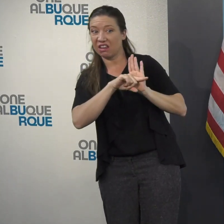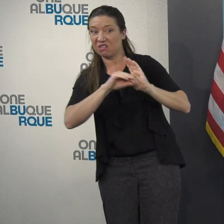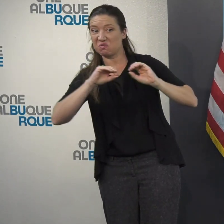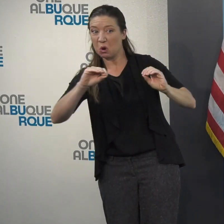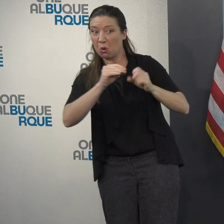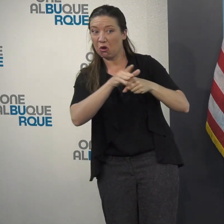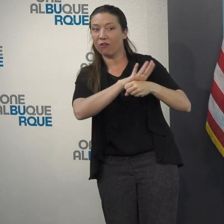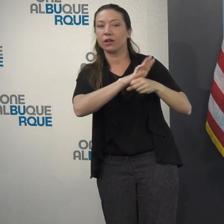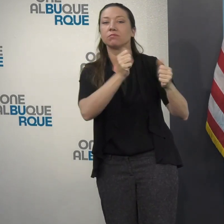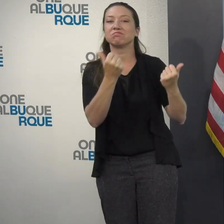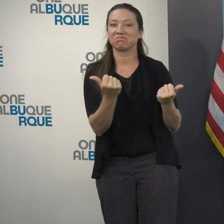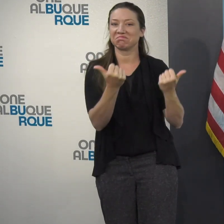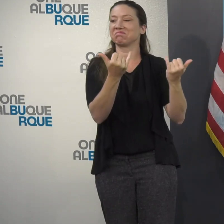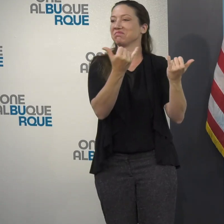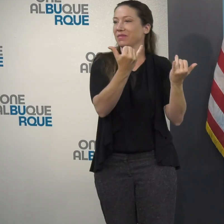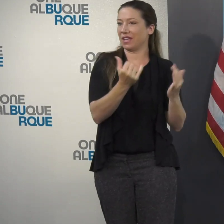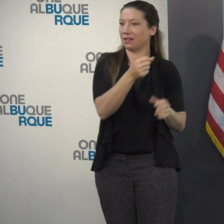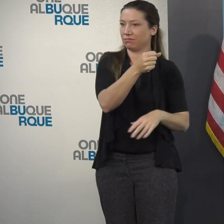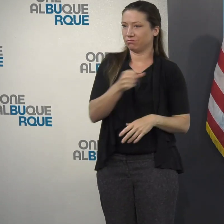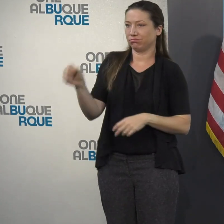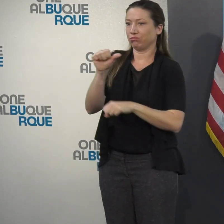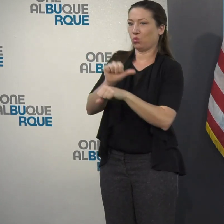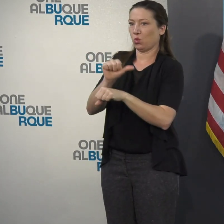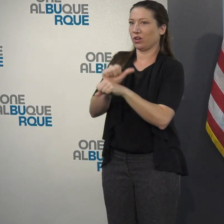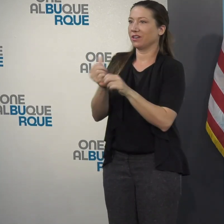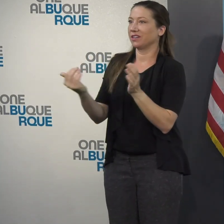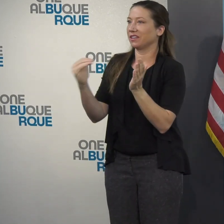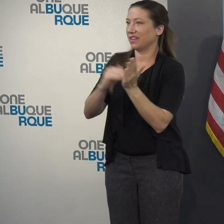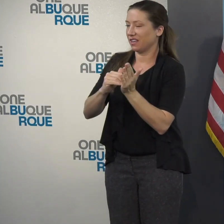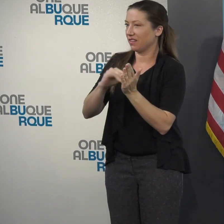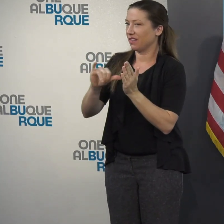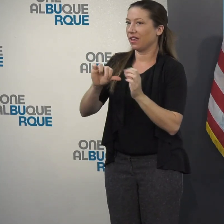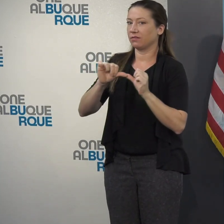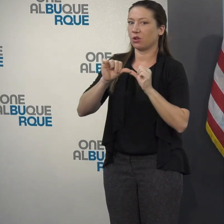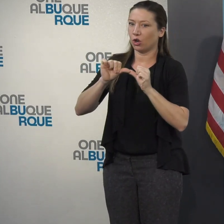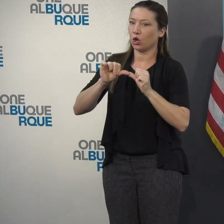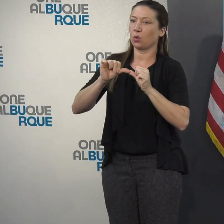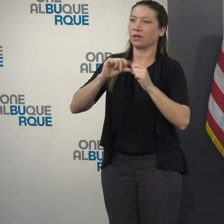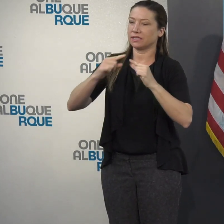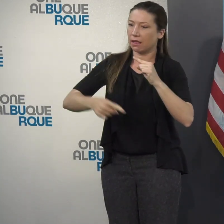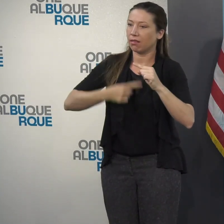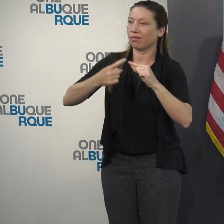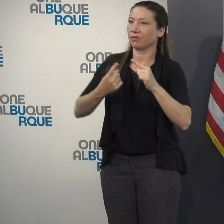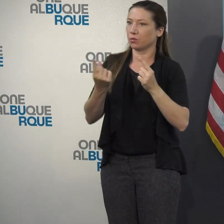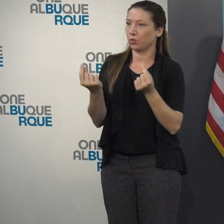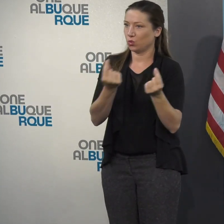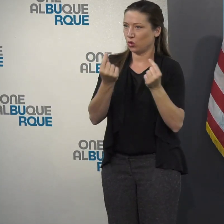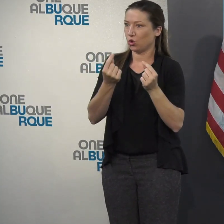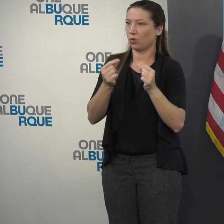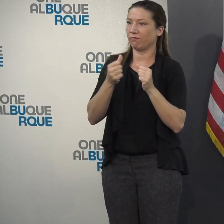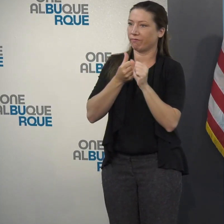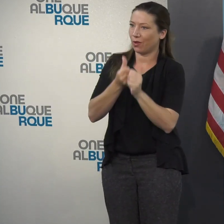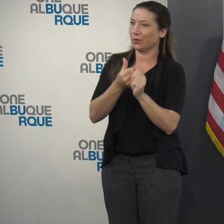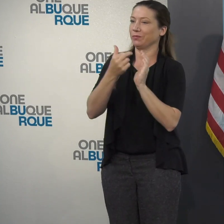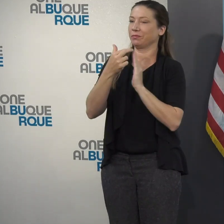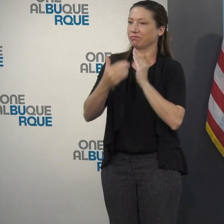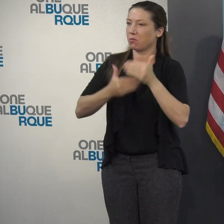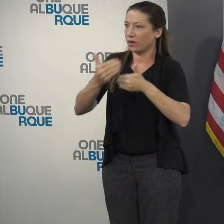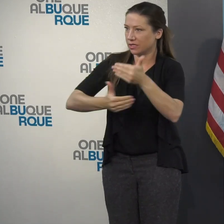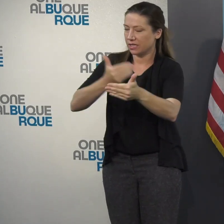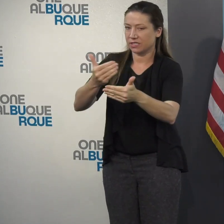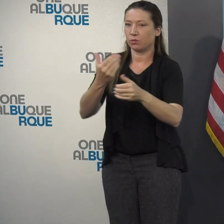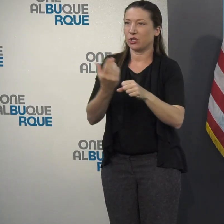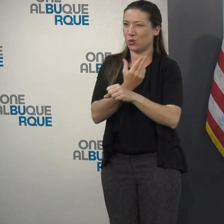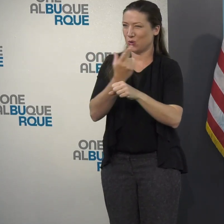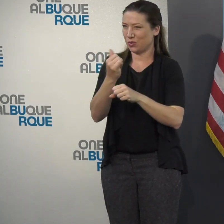an ongoing cycle of exposure, testing, and response back to work. We utilize the tiered staffing that Chief Geyer